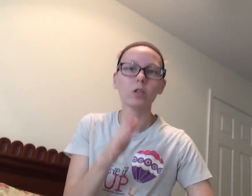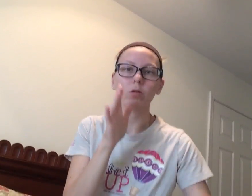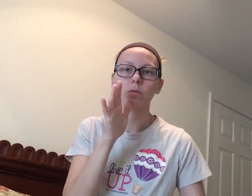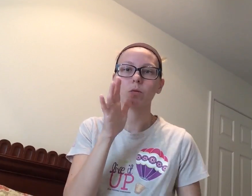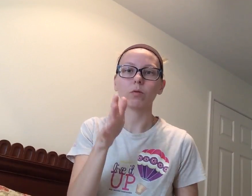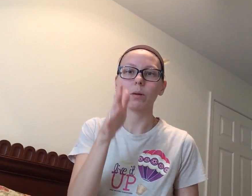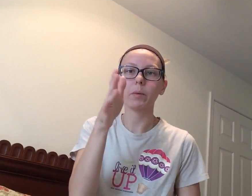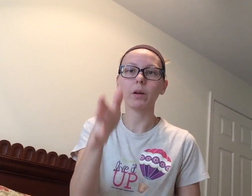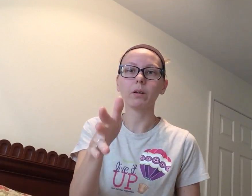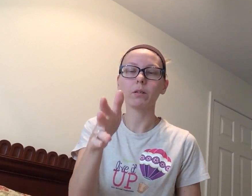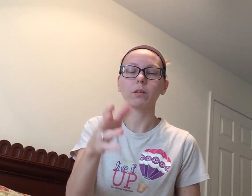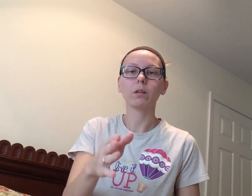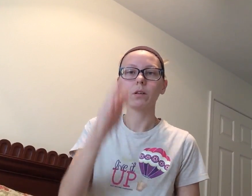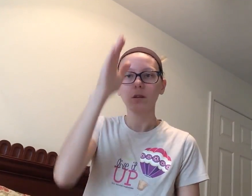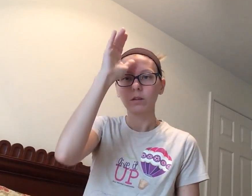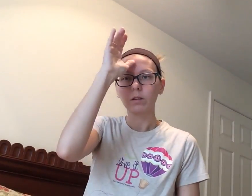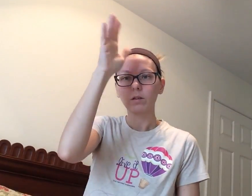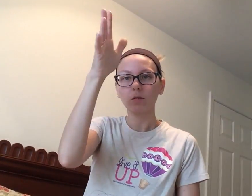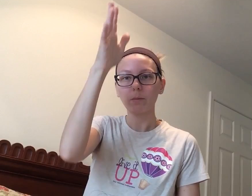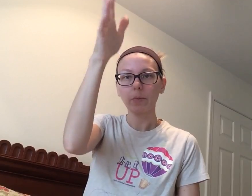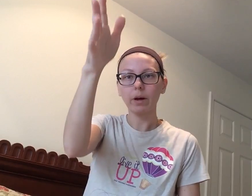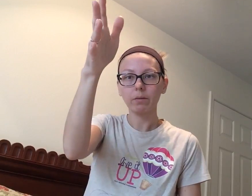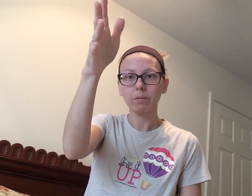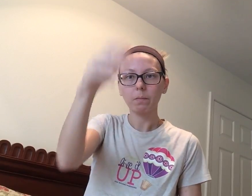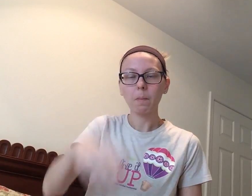too. Grandma, grandpa.